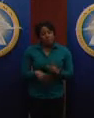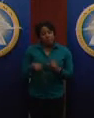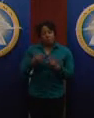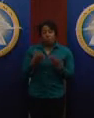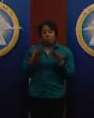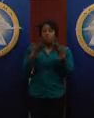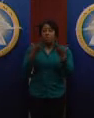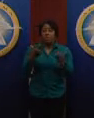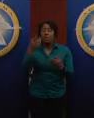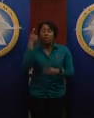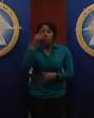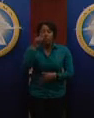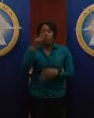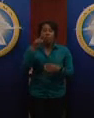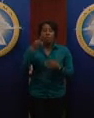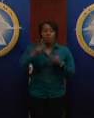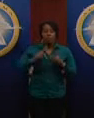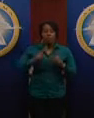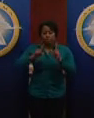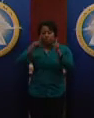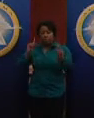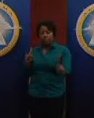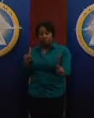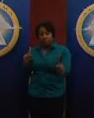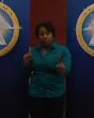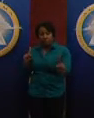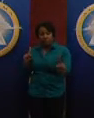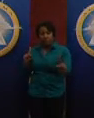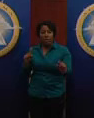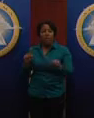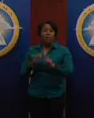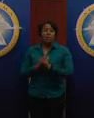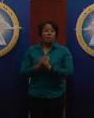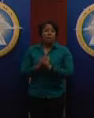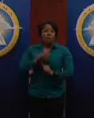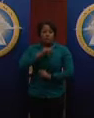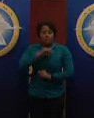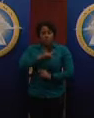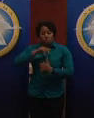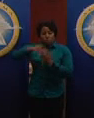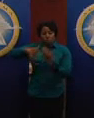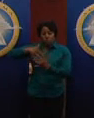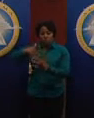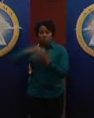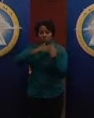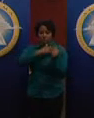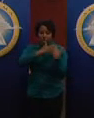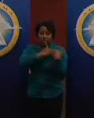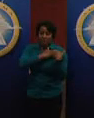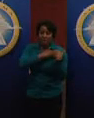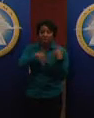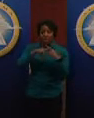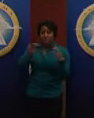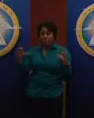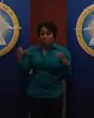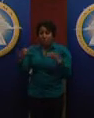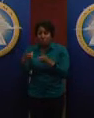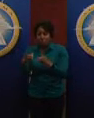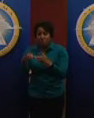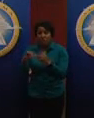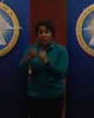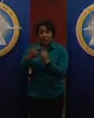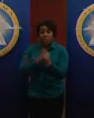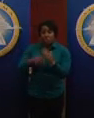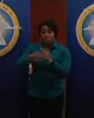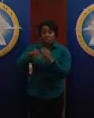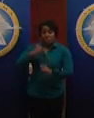for physical distancing, for personal social responsibility, and for our collective social responsibility and how we